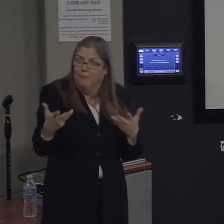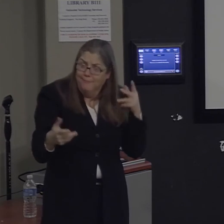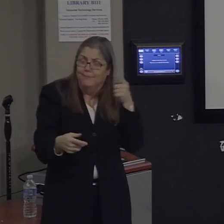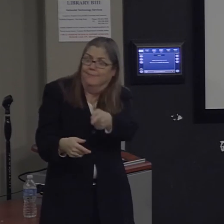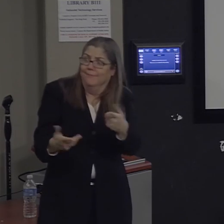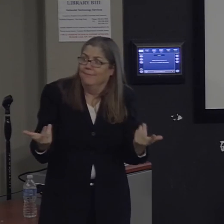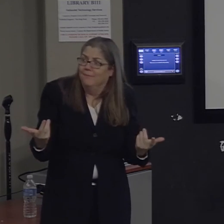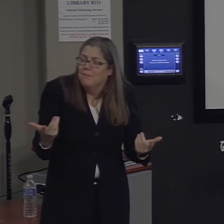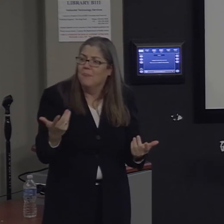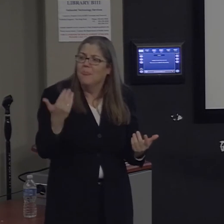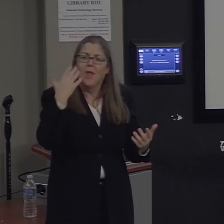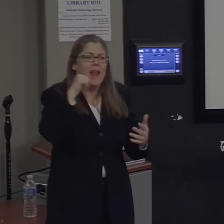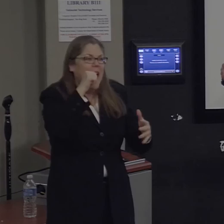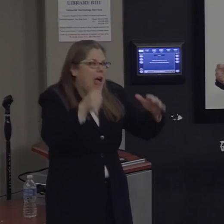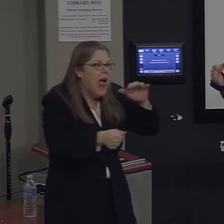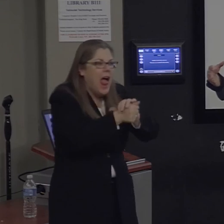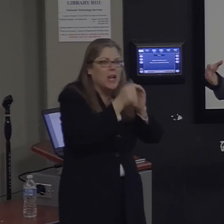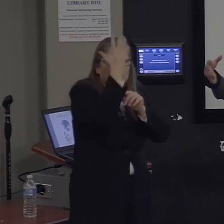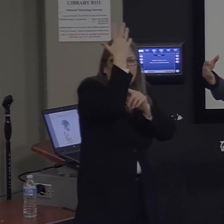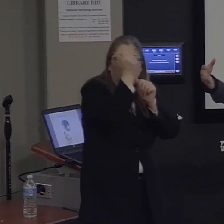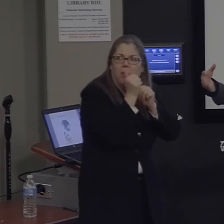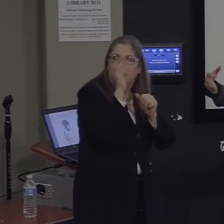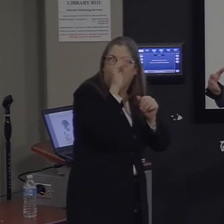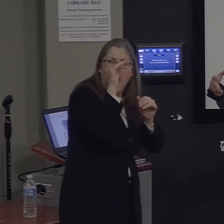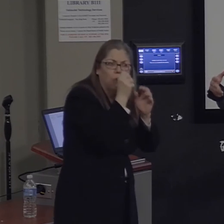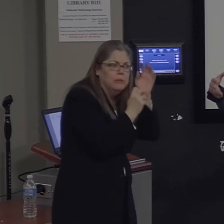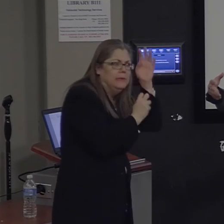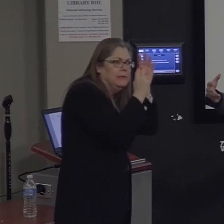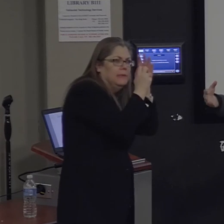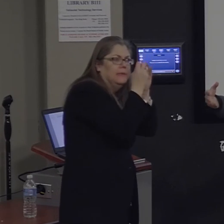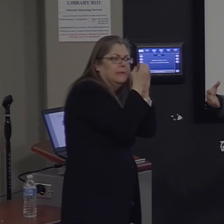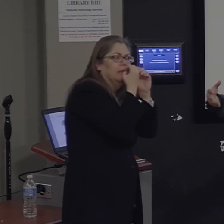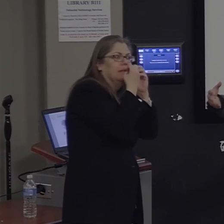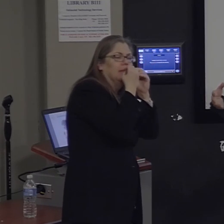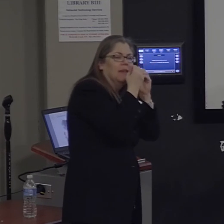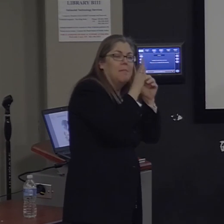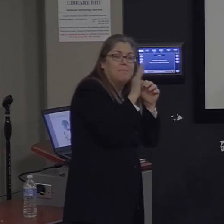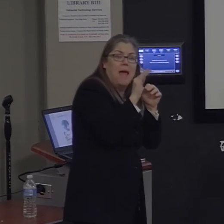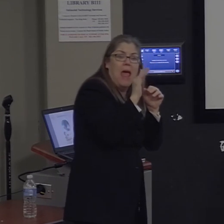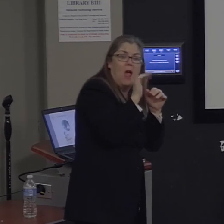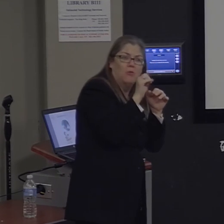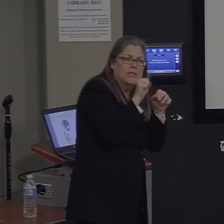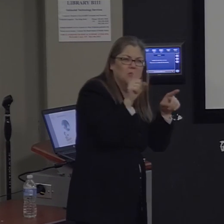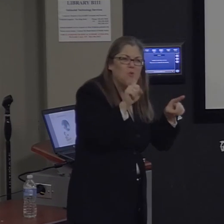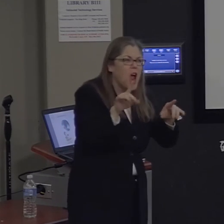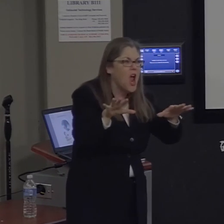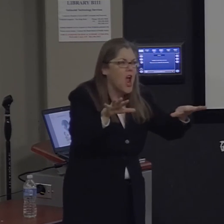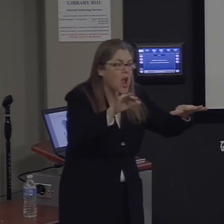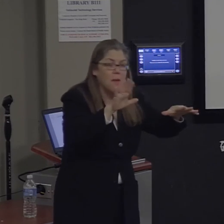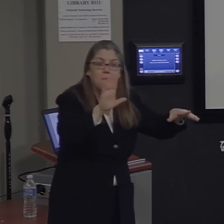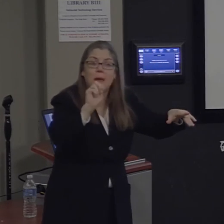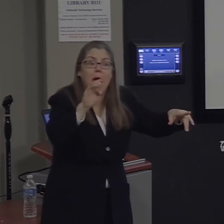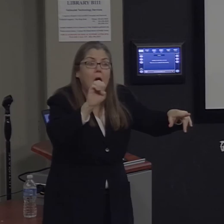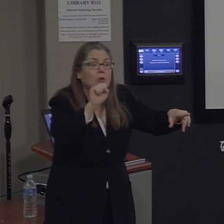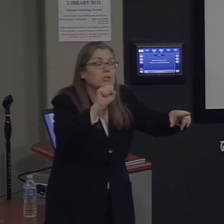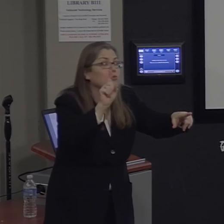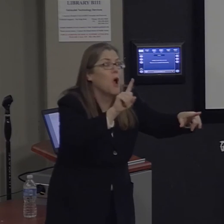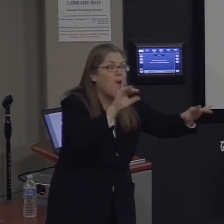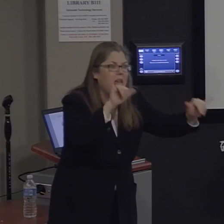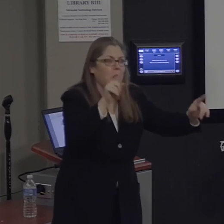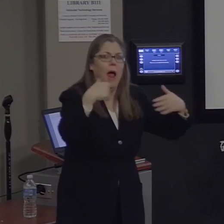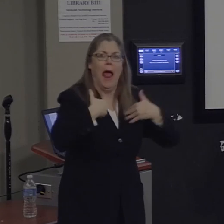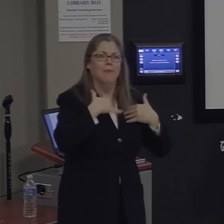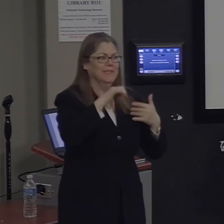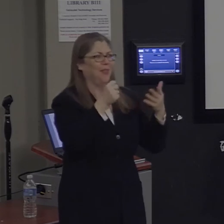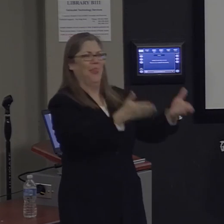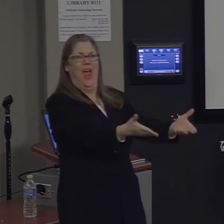there's some berries. You probably do have to go a certain distance to find the berries. The whole thing is kind of just made up. I'm